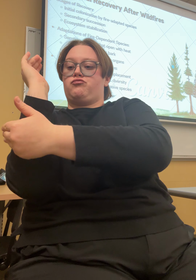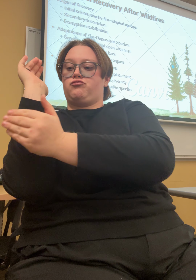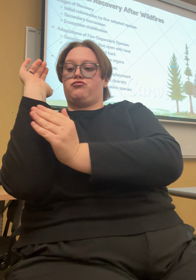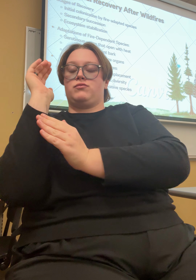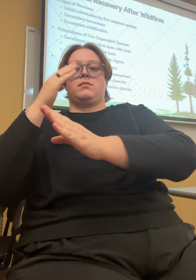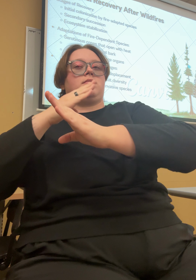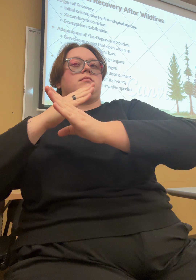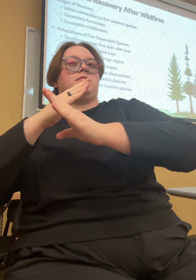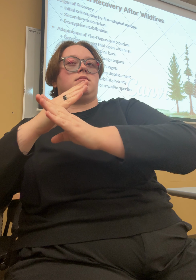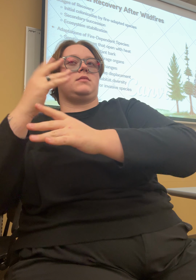biodiversity changes.